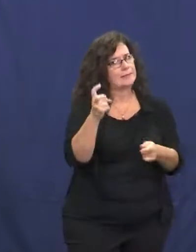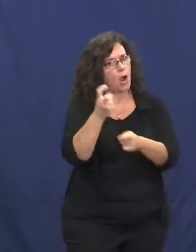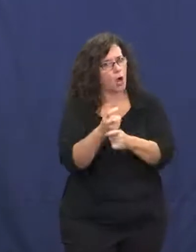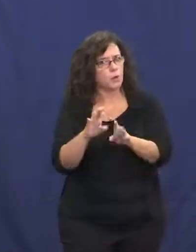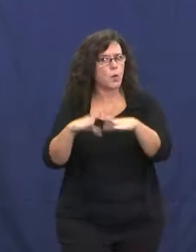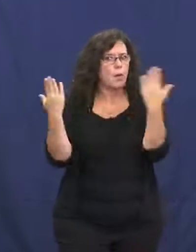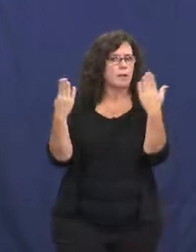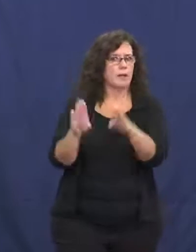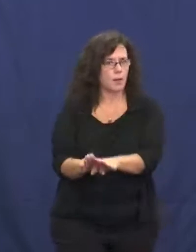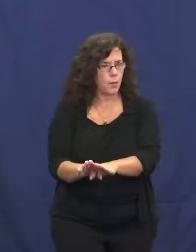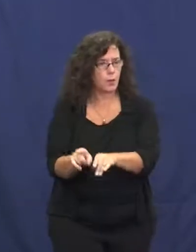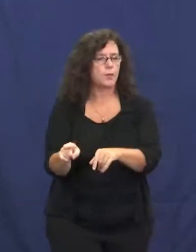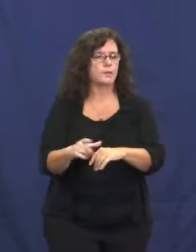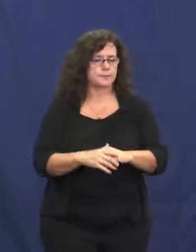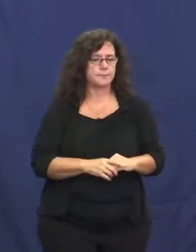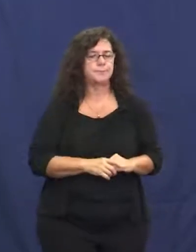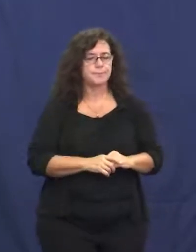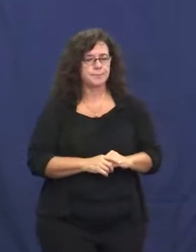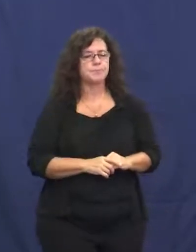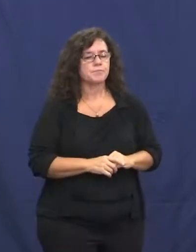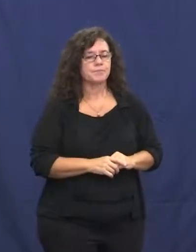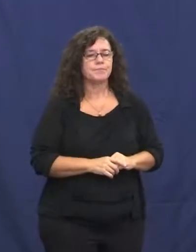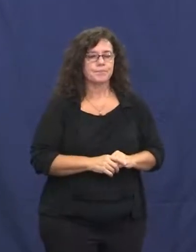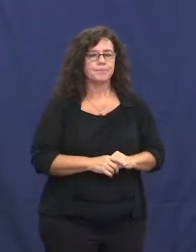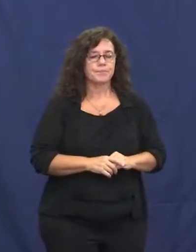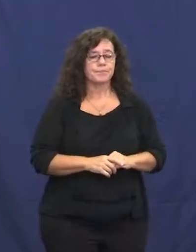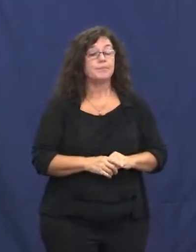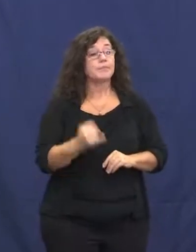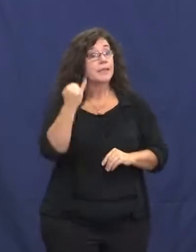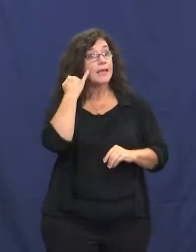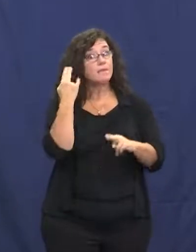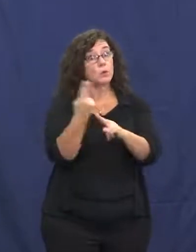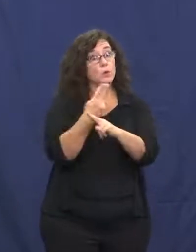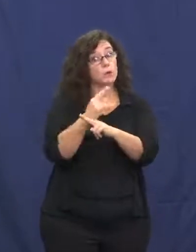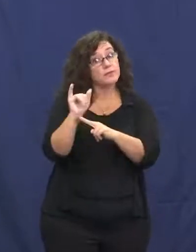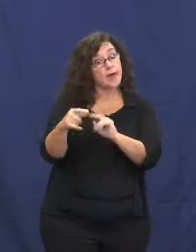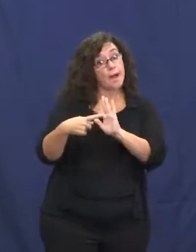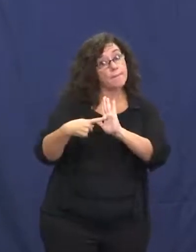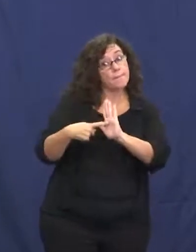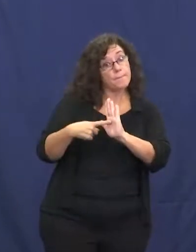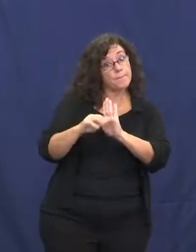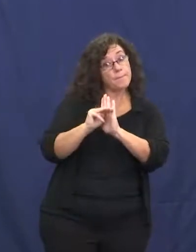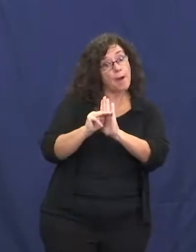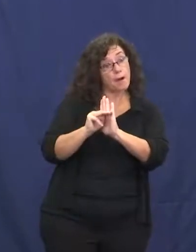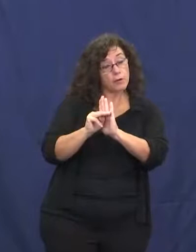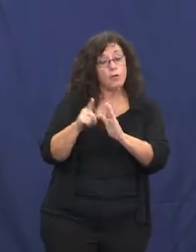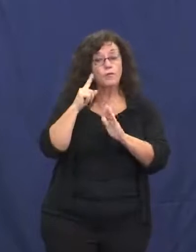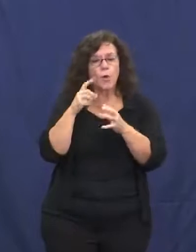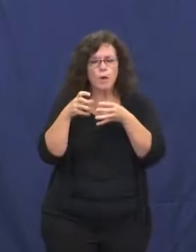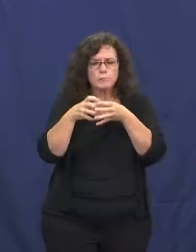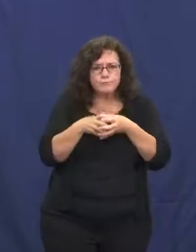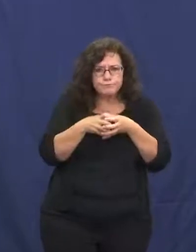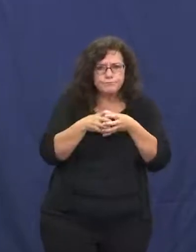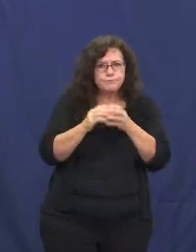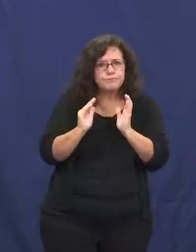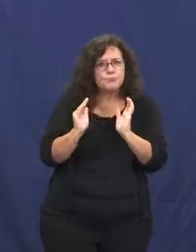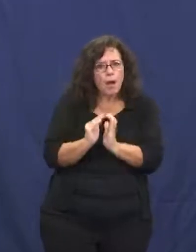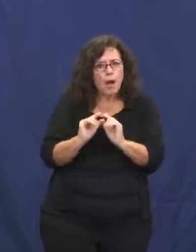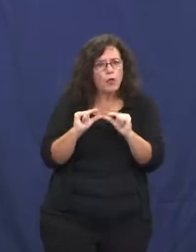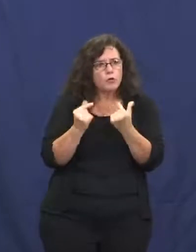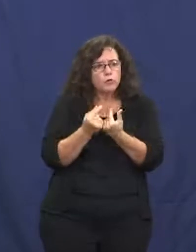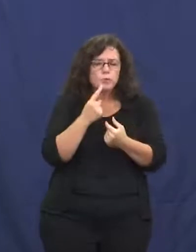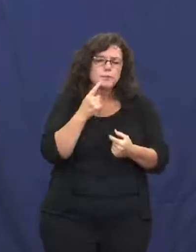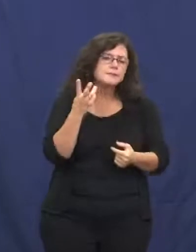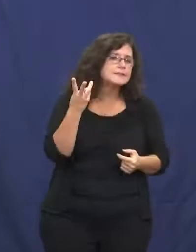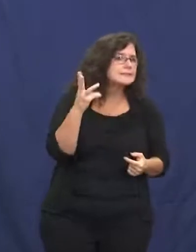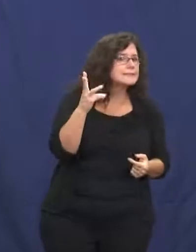a cohort model to implement small group instruction for groups of 16 or less, which would